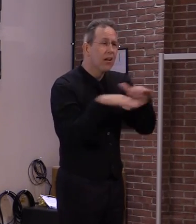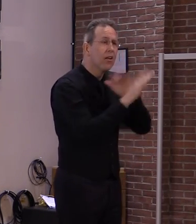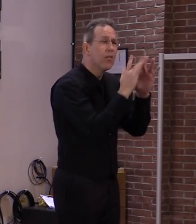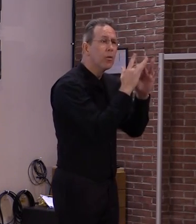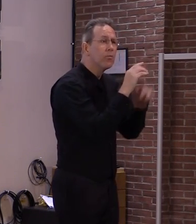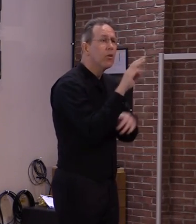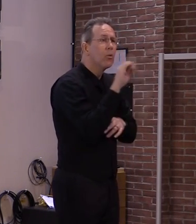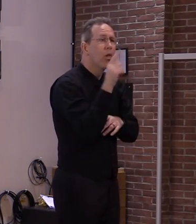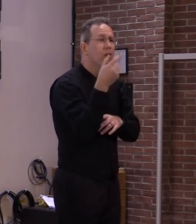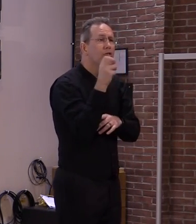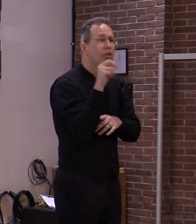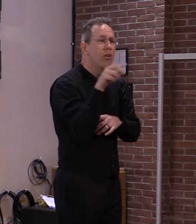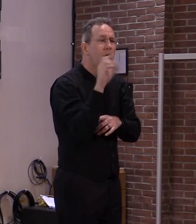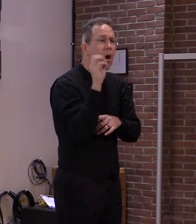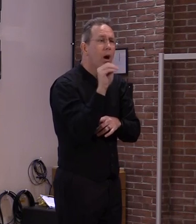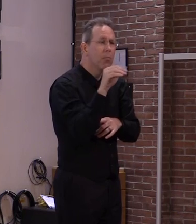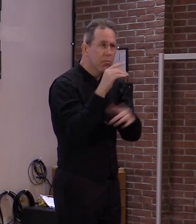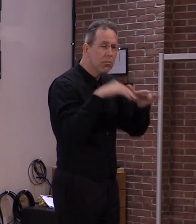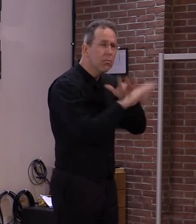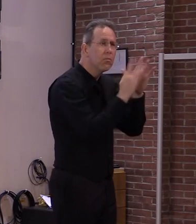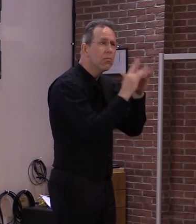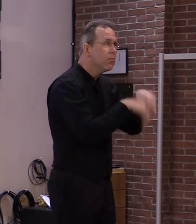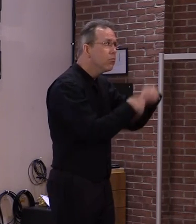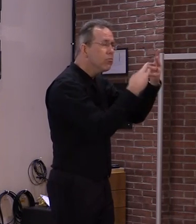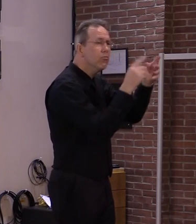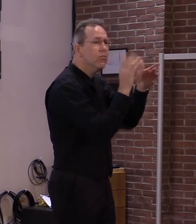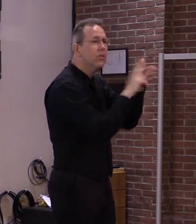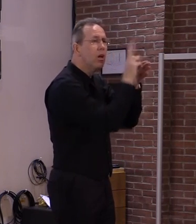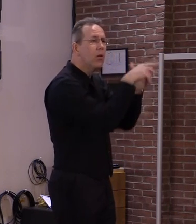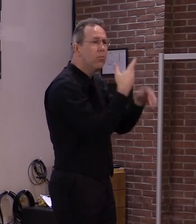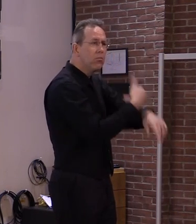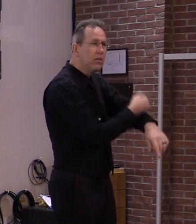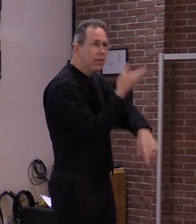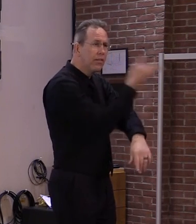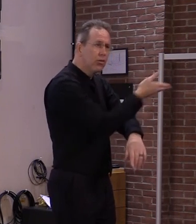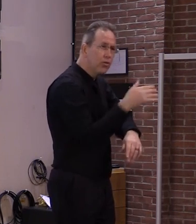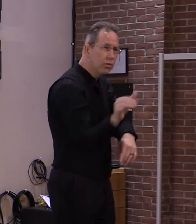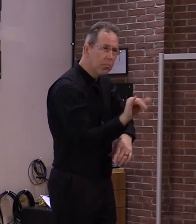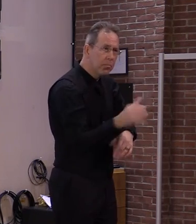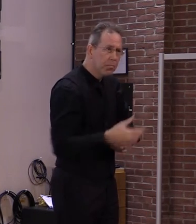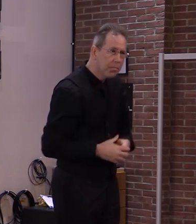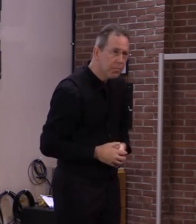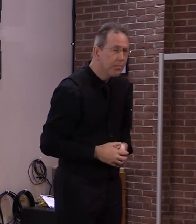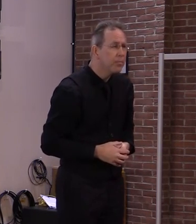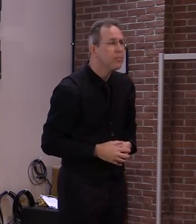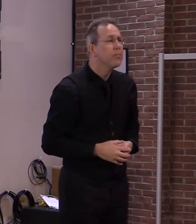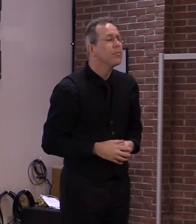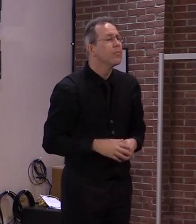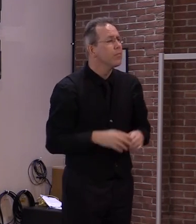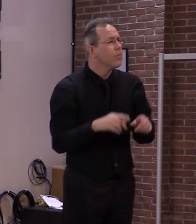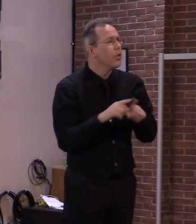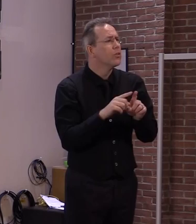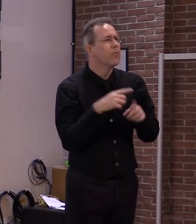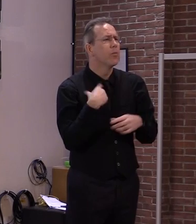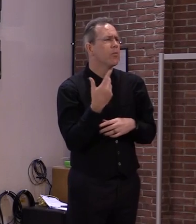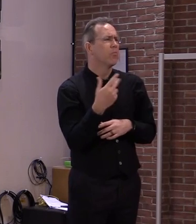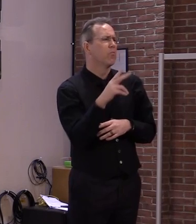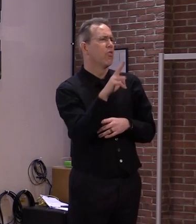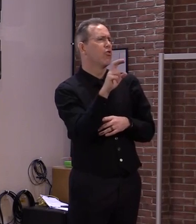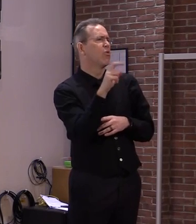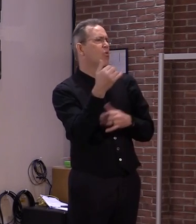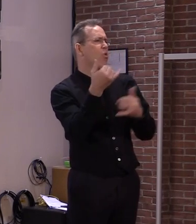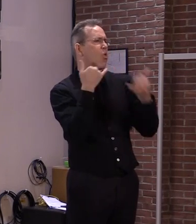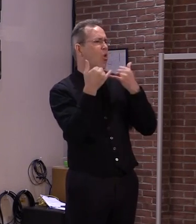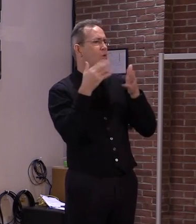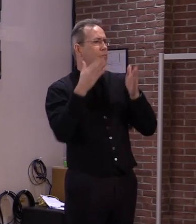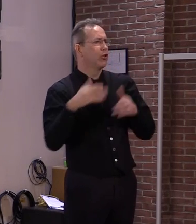lastly, we have 300 or so call takers that we use during that day. And